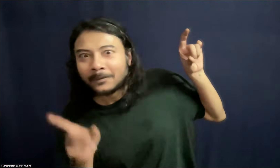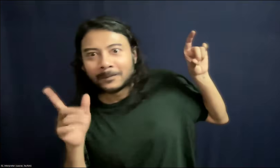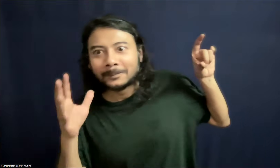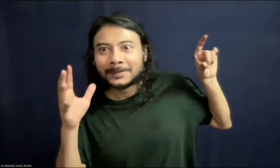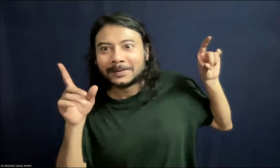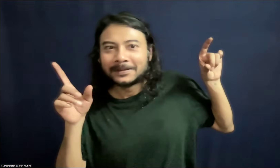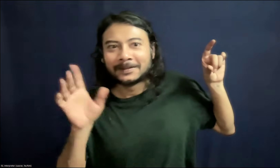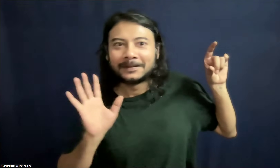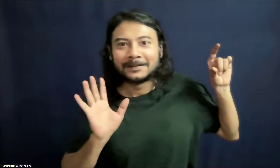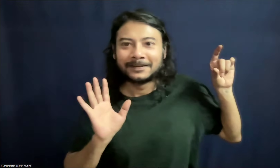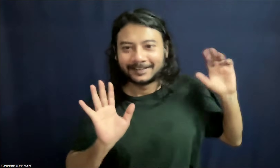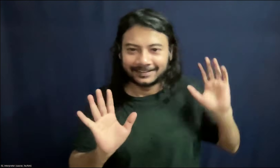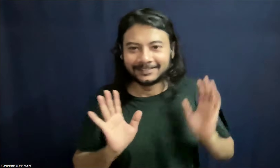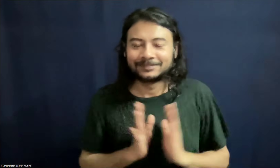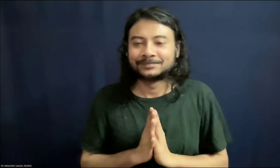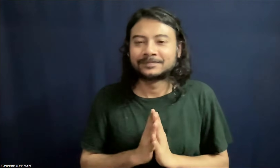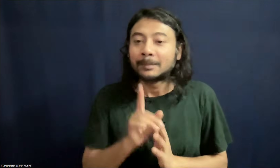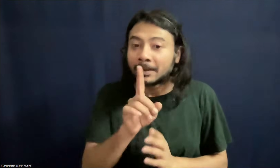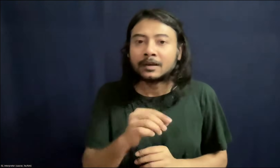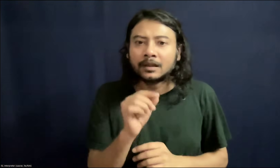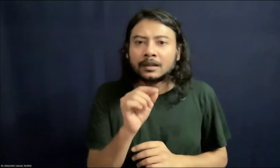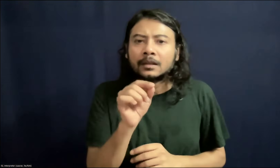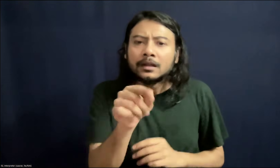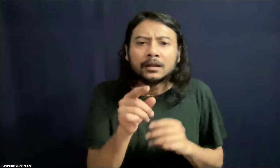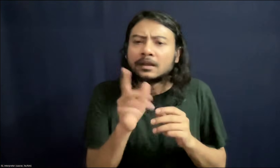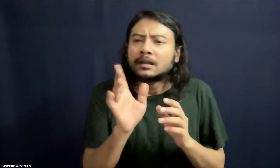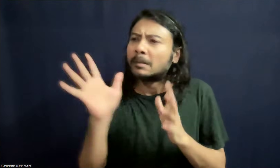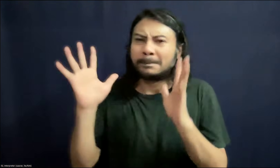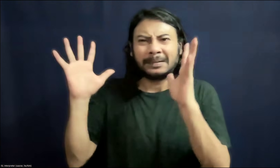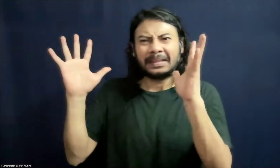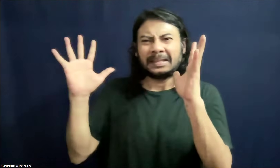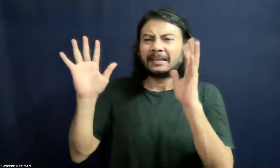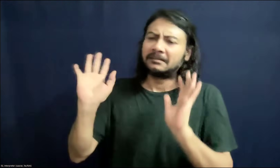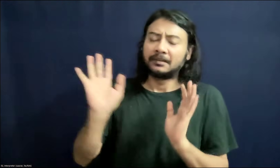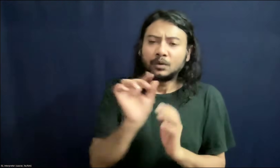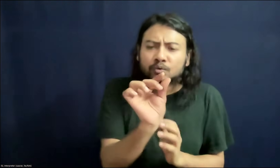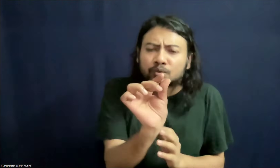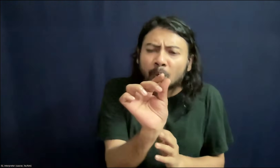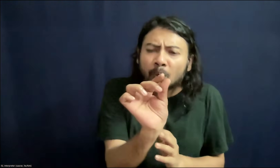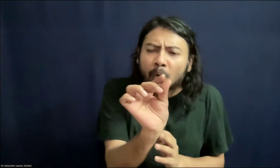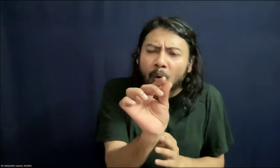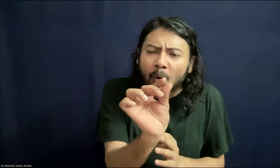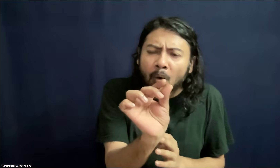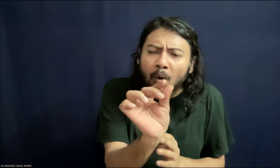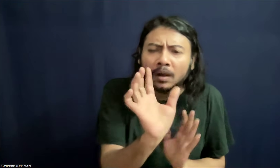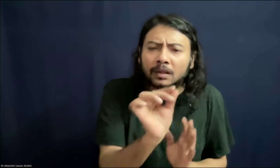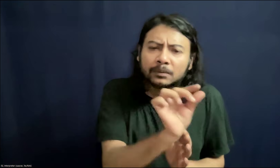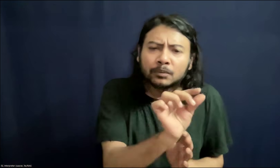But when you see a small insect or an ant crawling, we neglect it. Do we take a selfie with the ant?